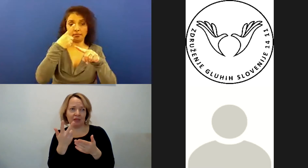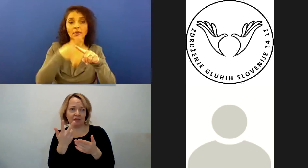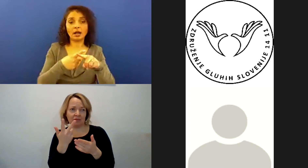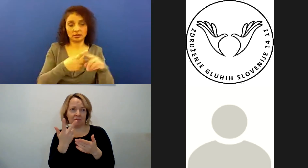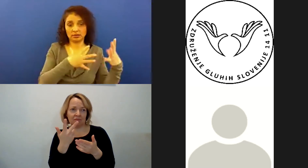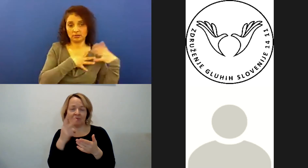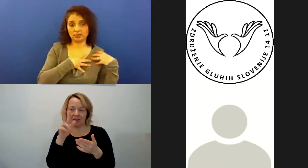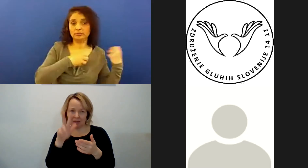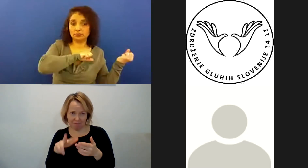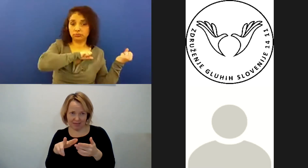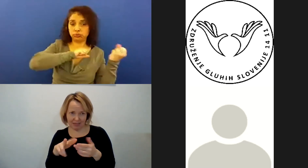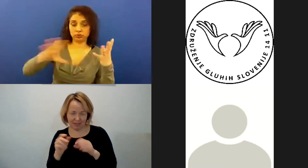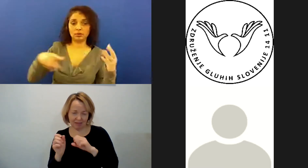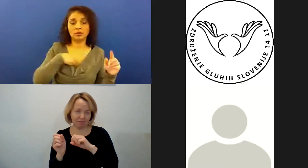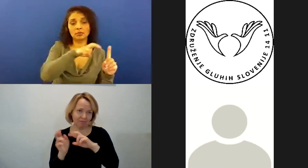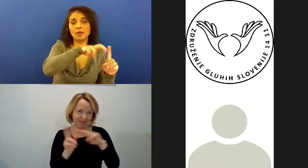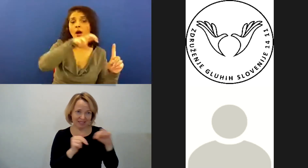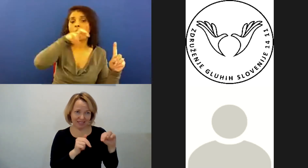After 1 year,